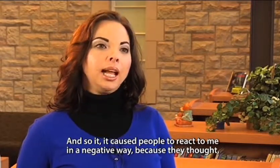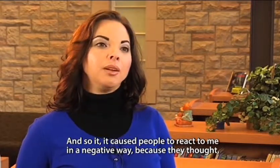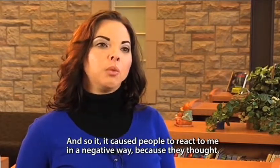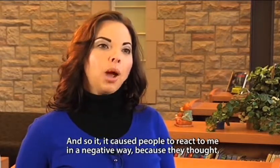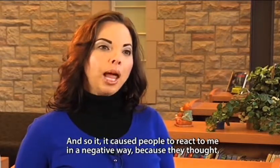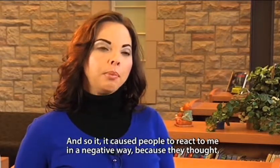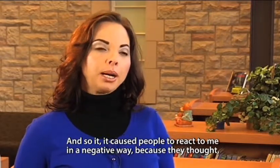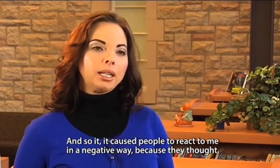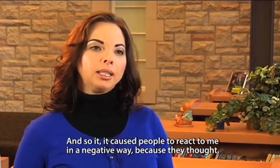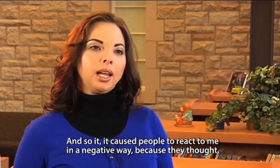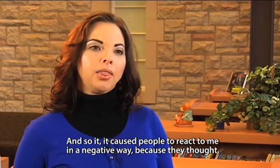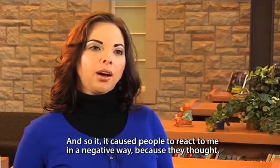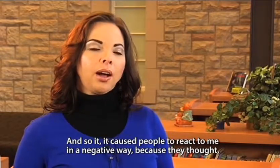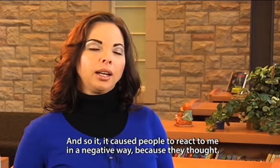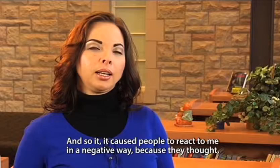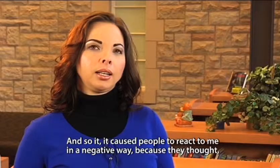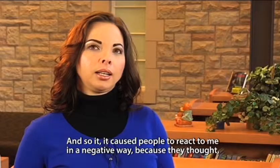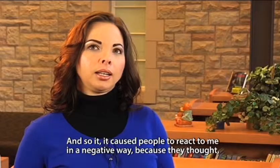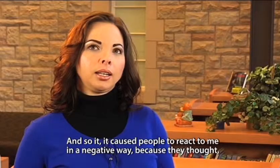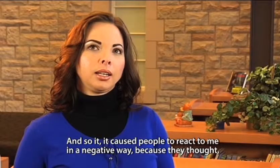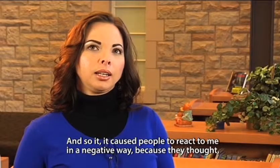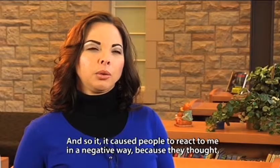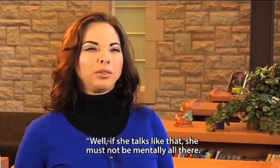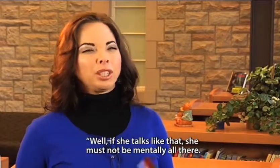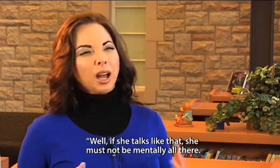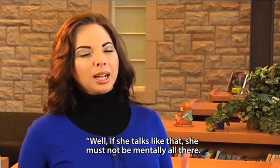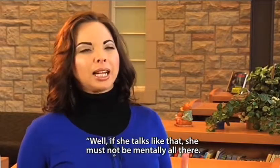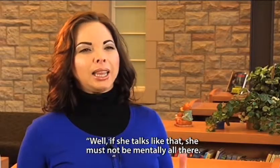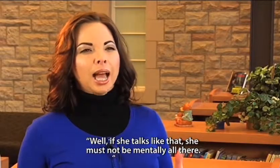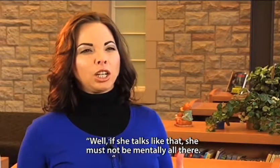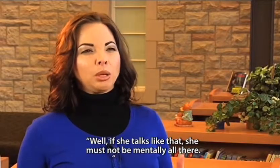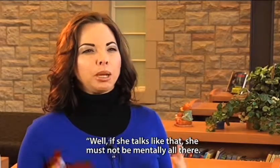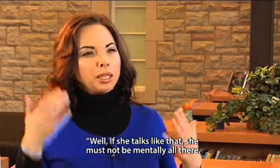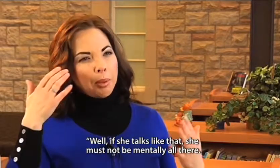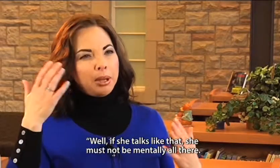negative way, because they thought, well, if she talks like that, she must not be